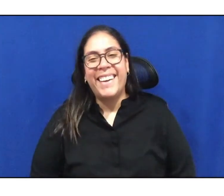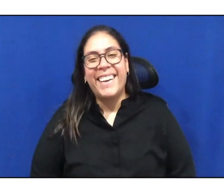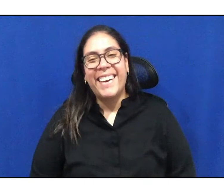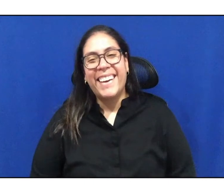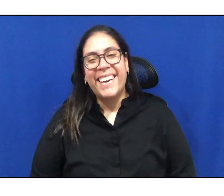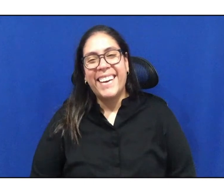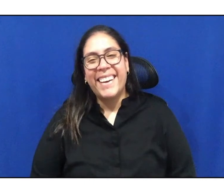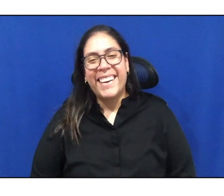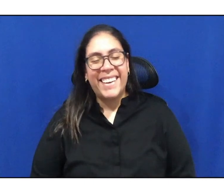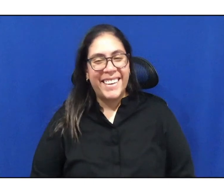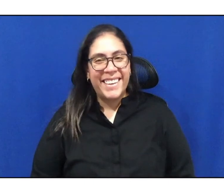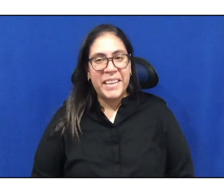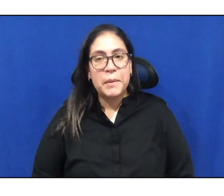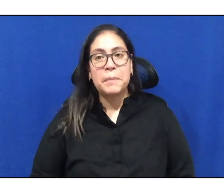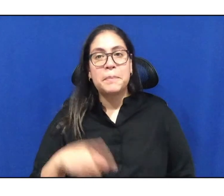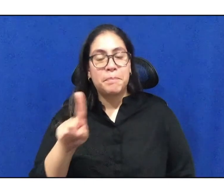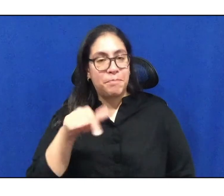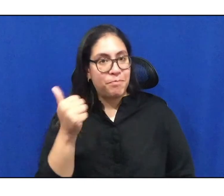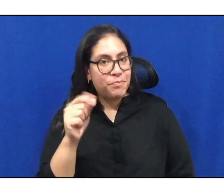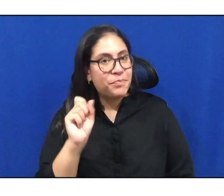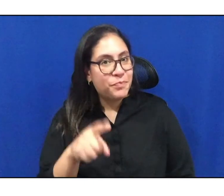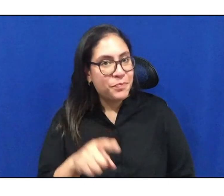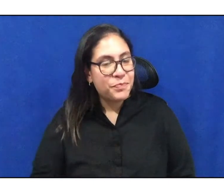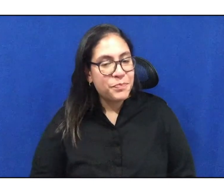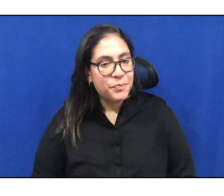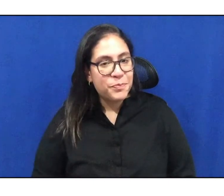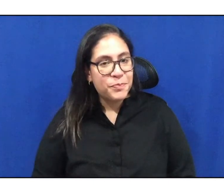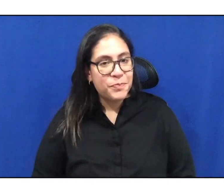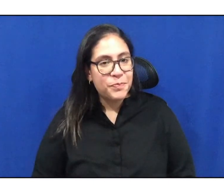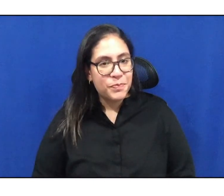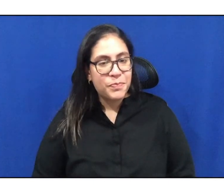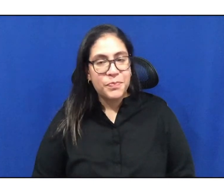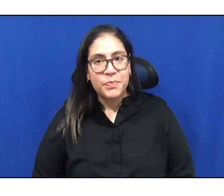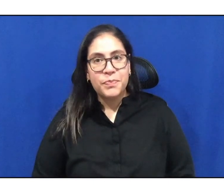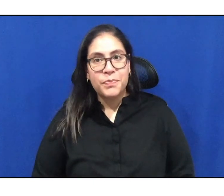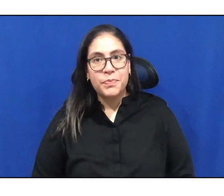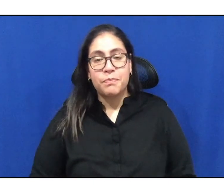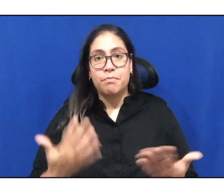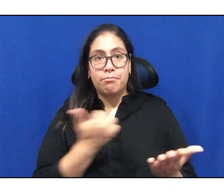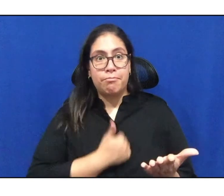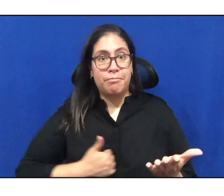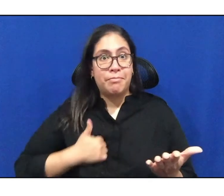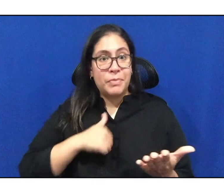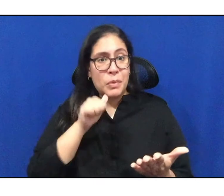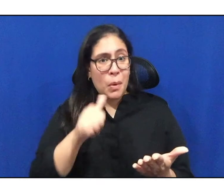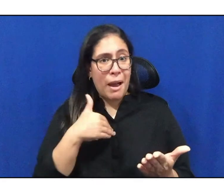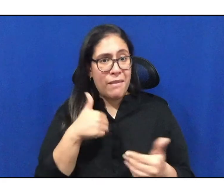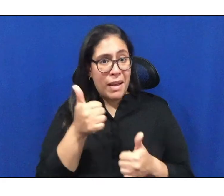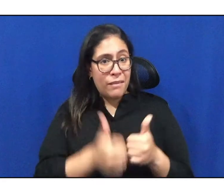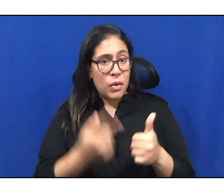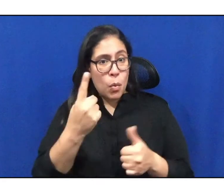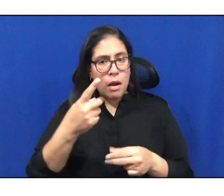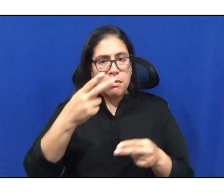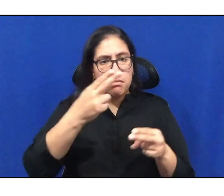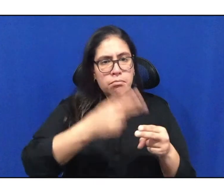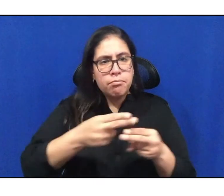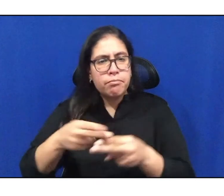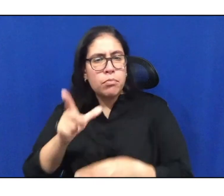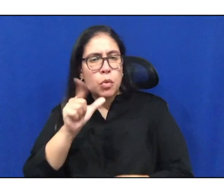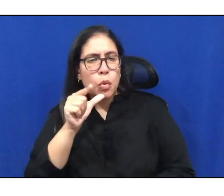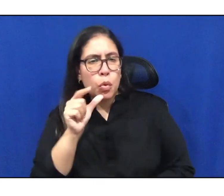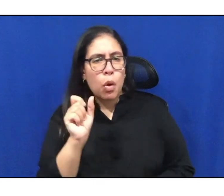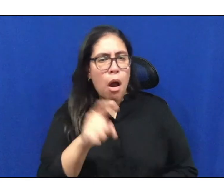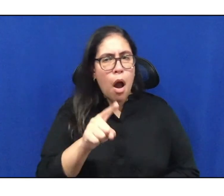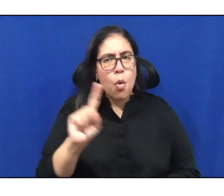Here's another question, and I'm so where I don't have everyone's name and location.